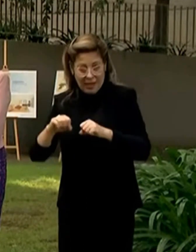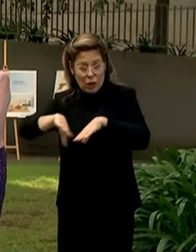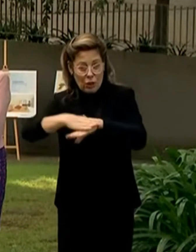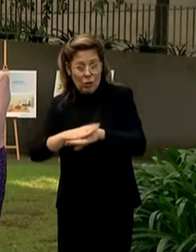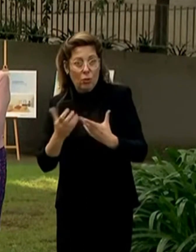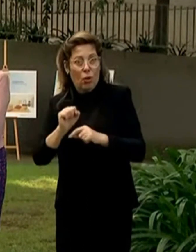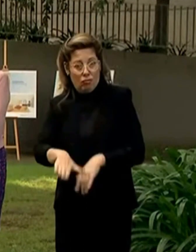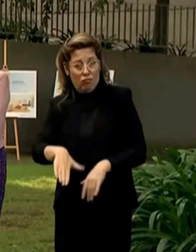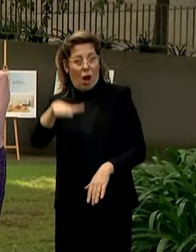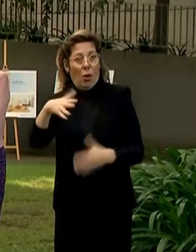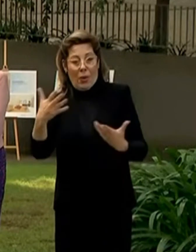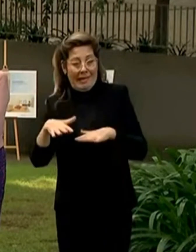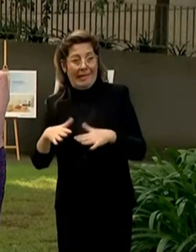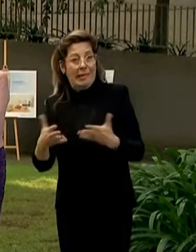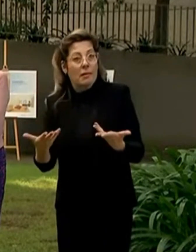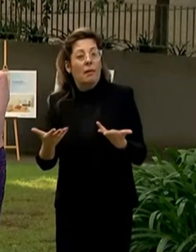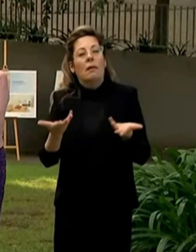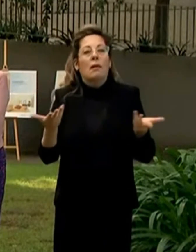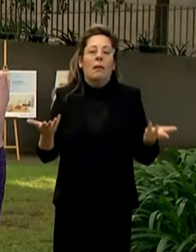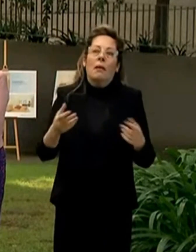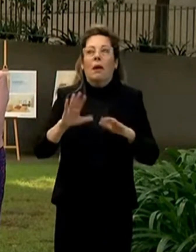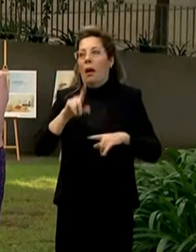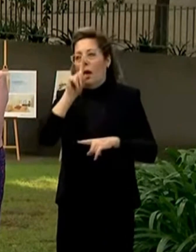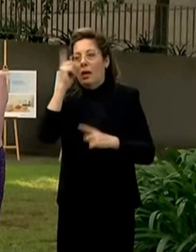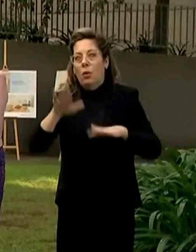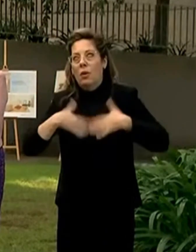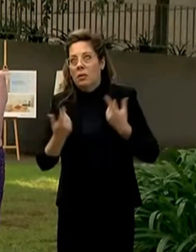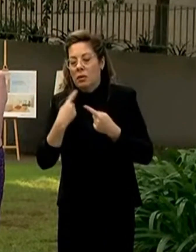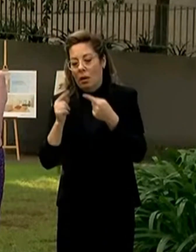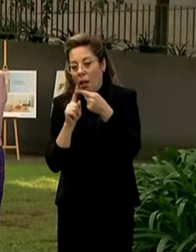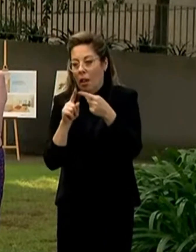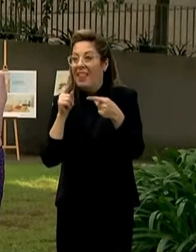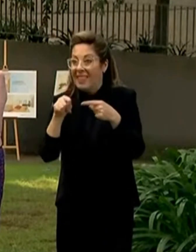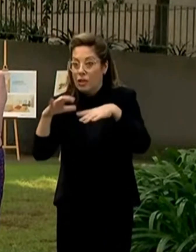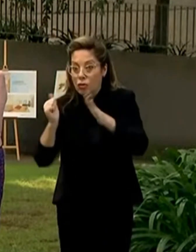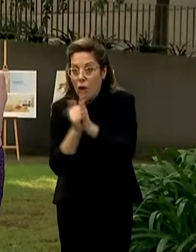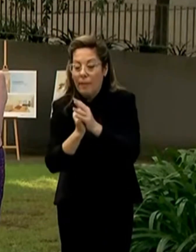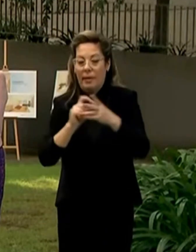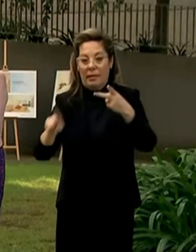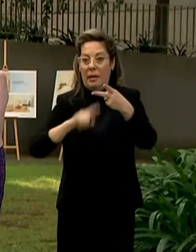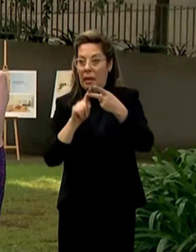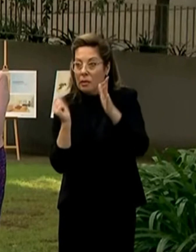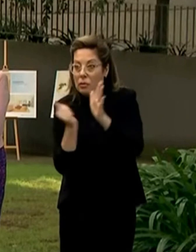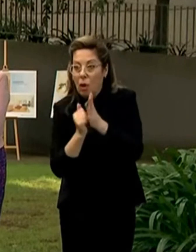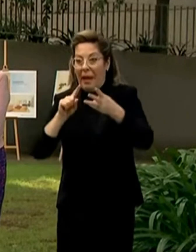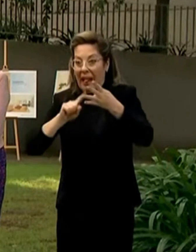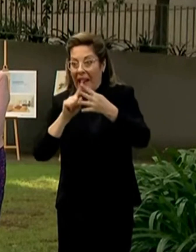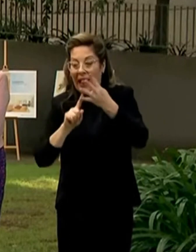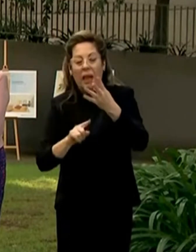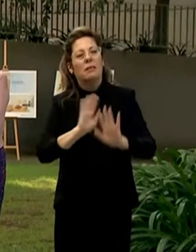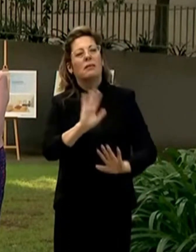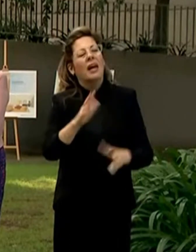everyone as an example, rather than giving a long list. But what we're meaning is places where you know from